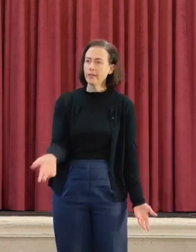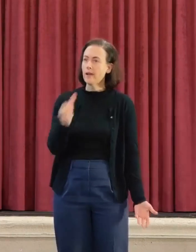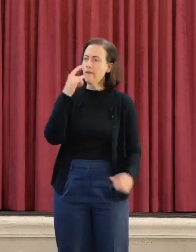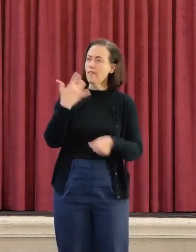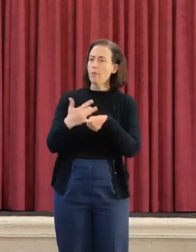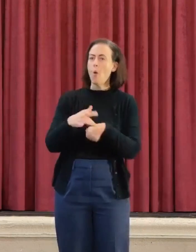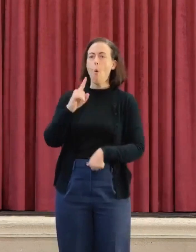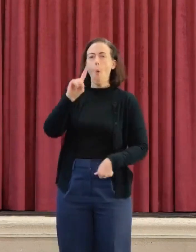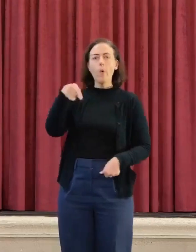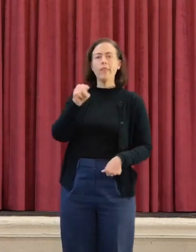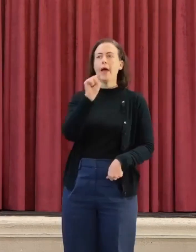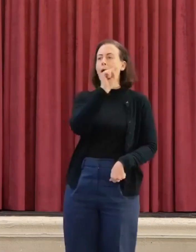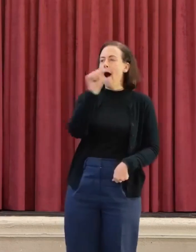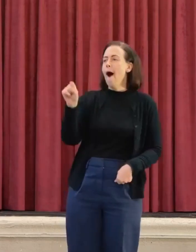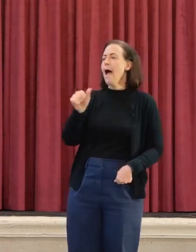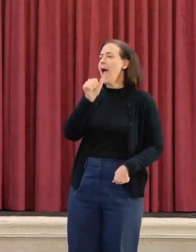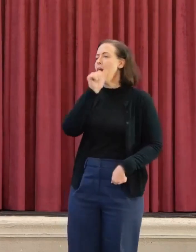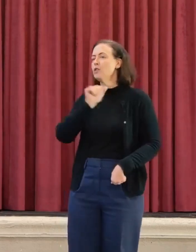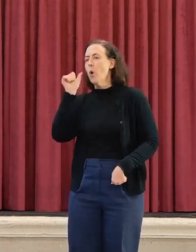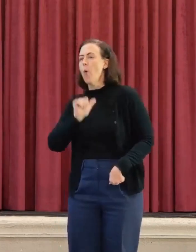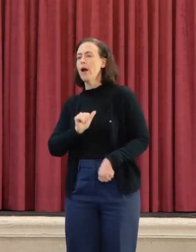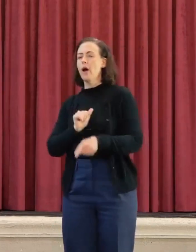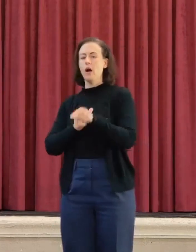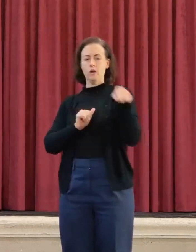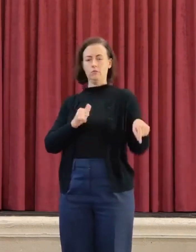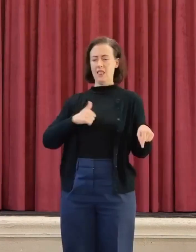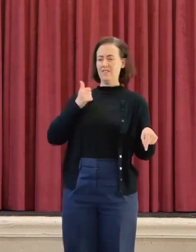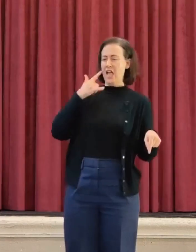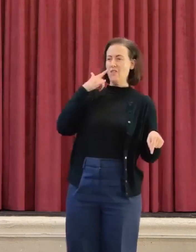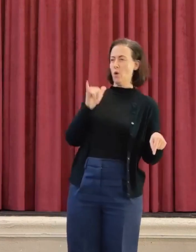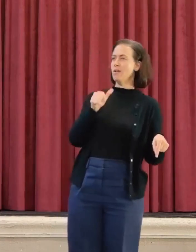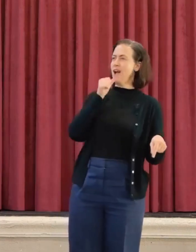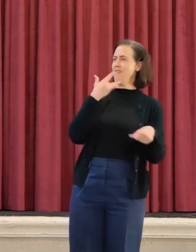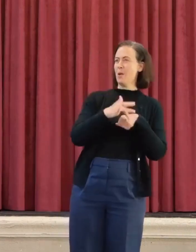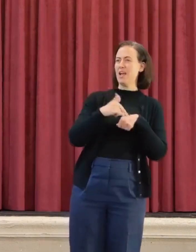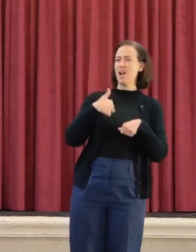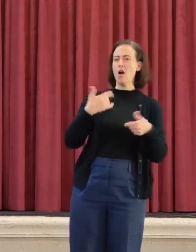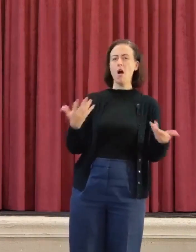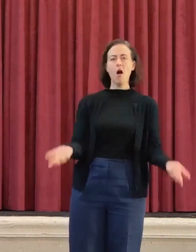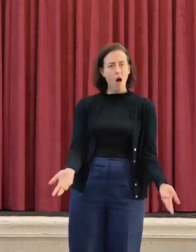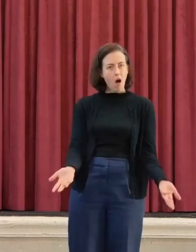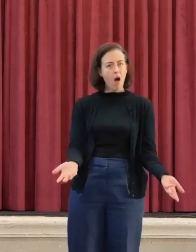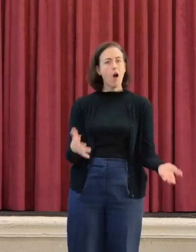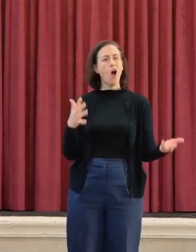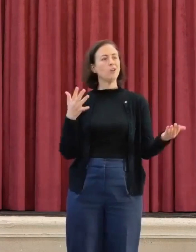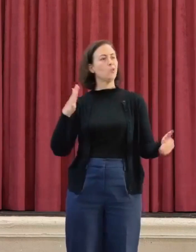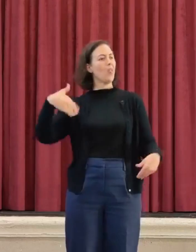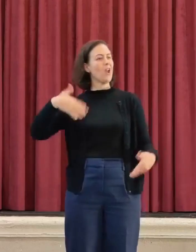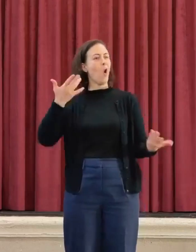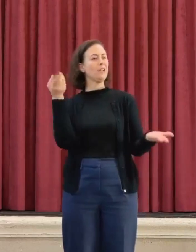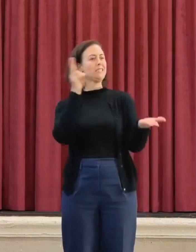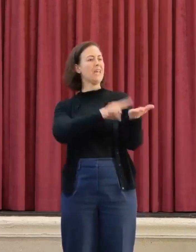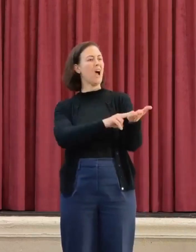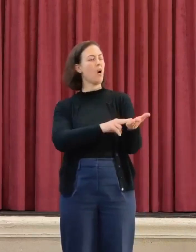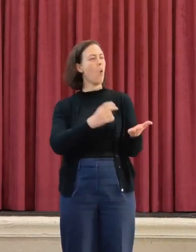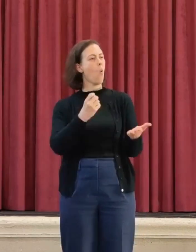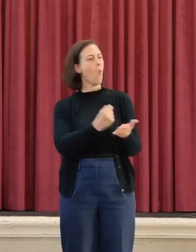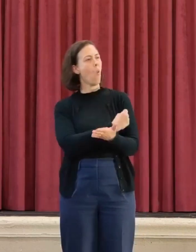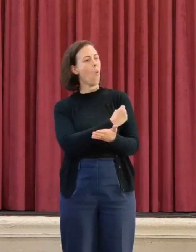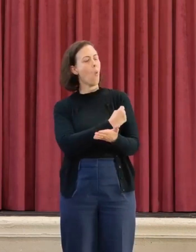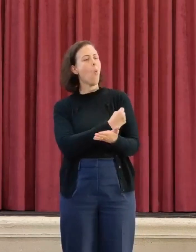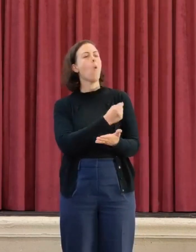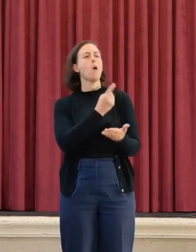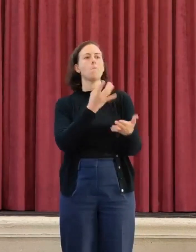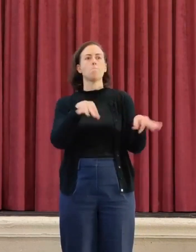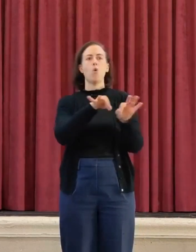it's only available in Arizona or something like that. So you wanna make sure before you join the plan, if